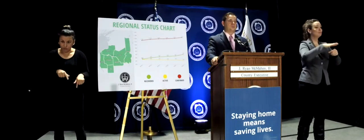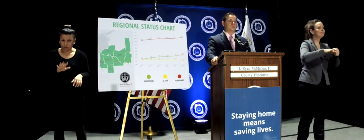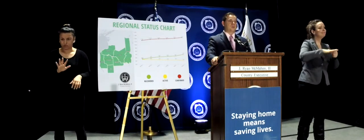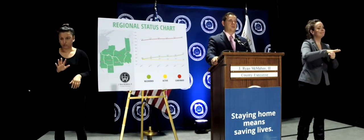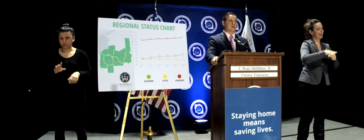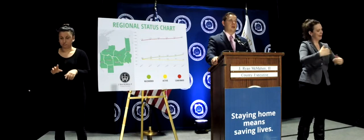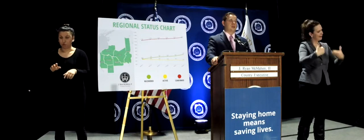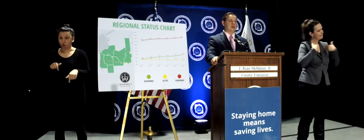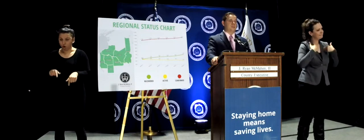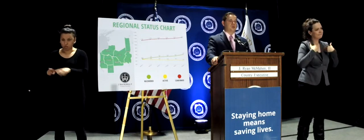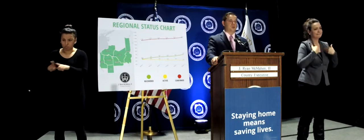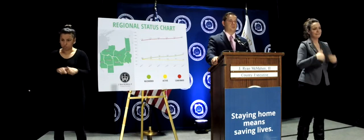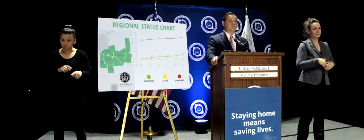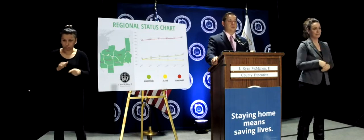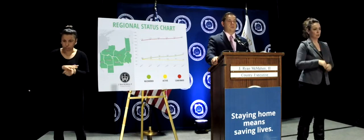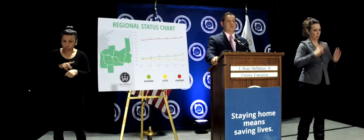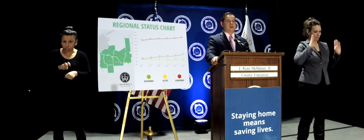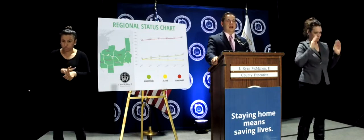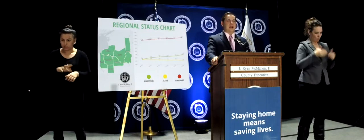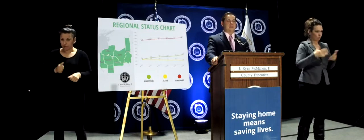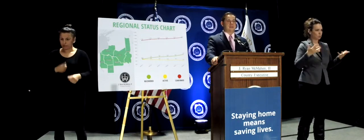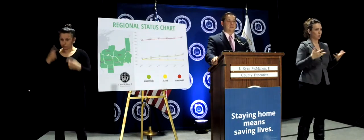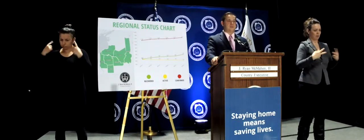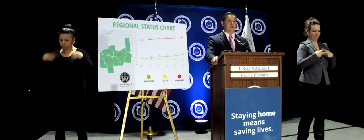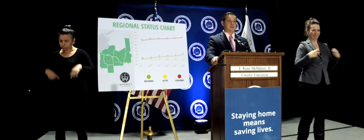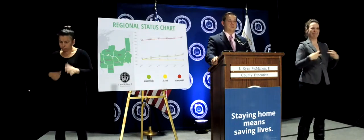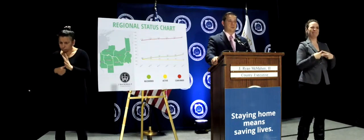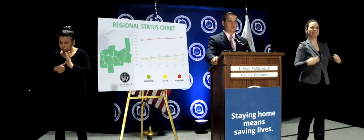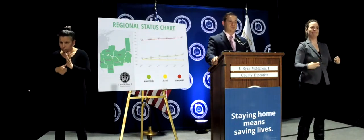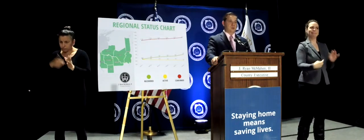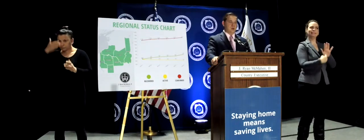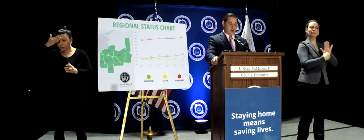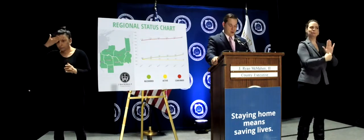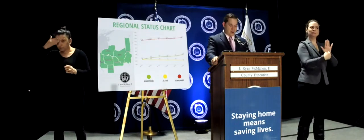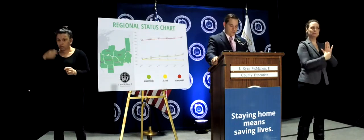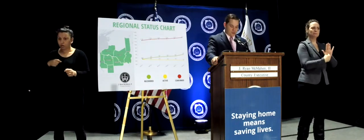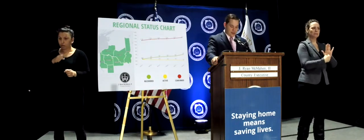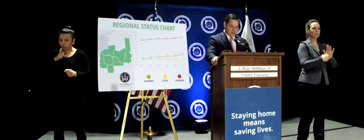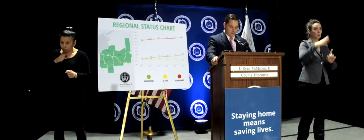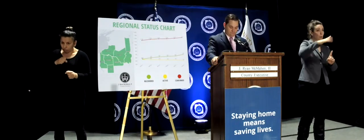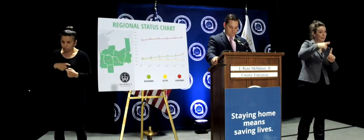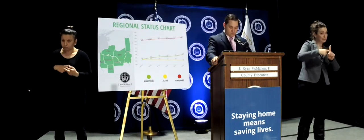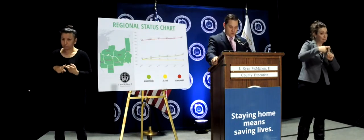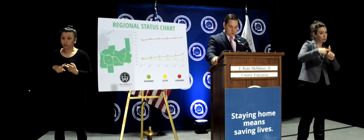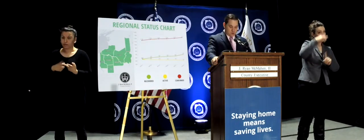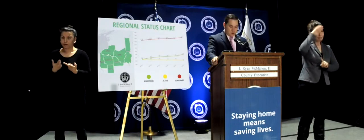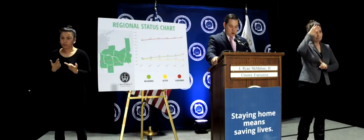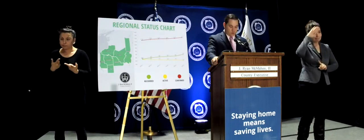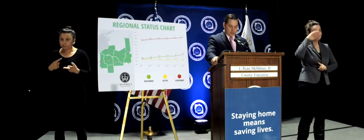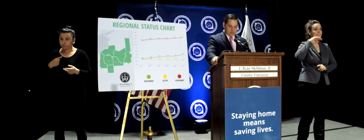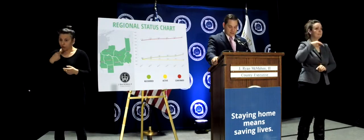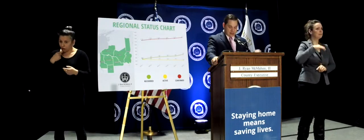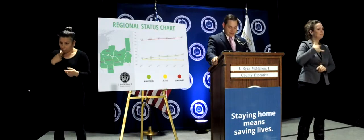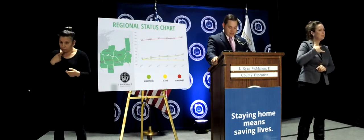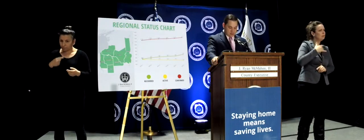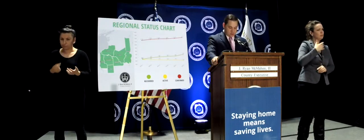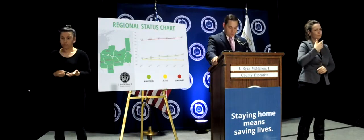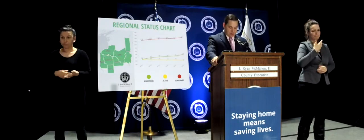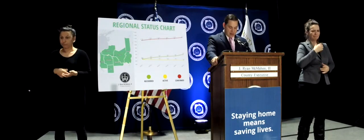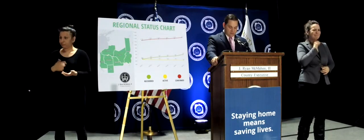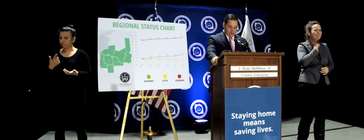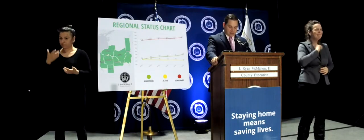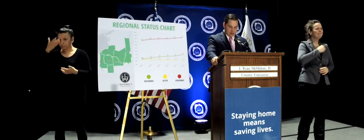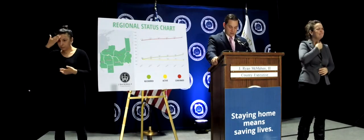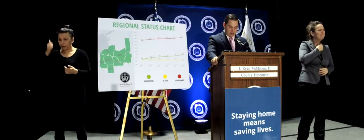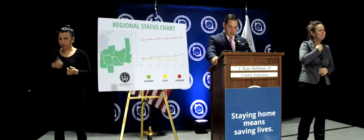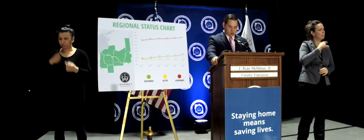health, take our temperature, be very cognizant of our symptoms every day. Related to testing,